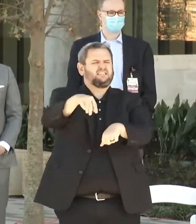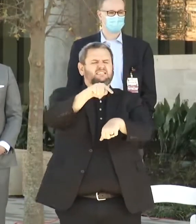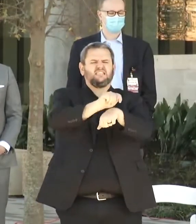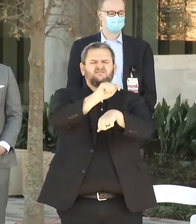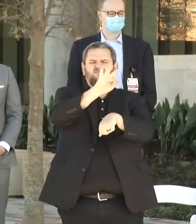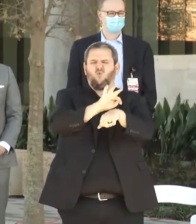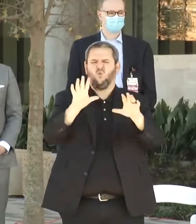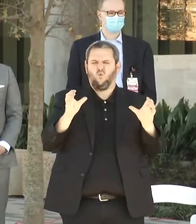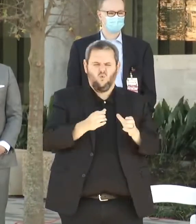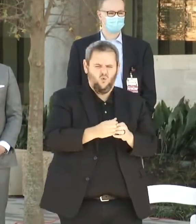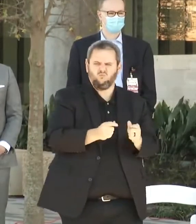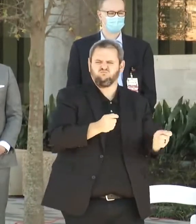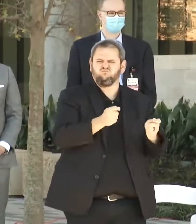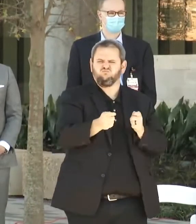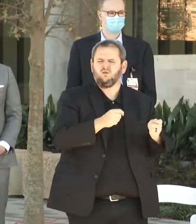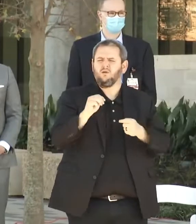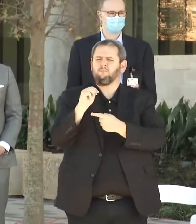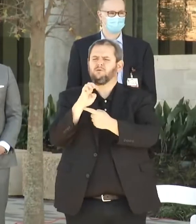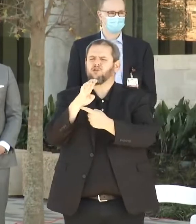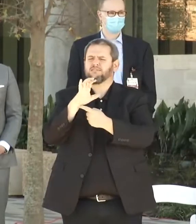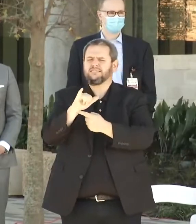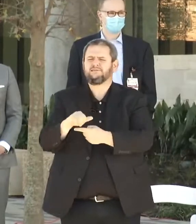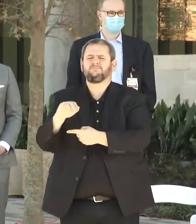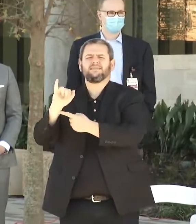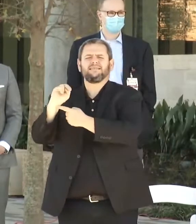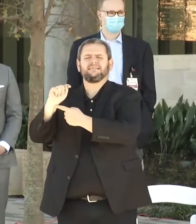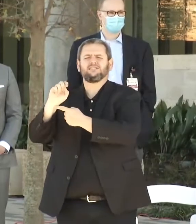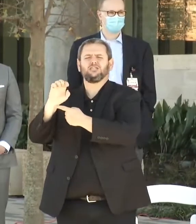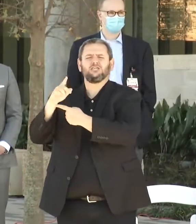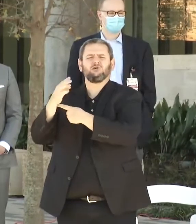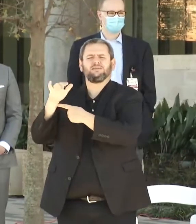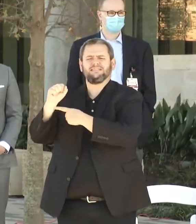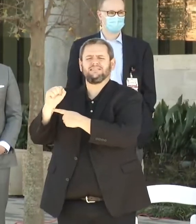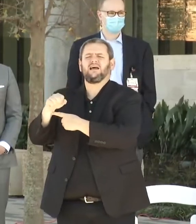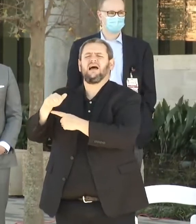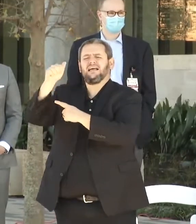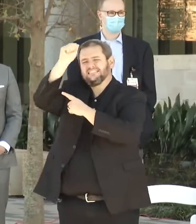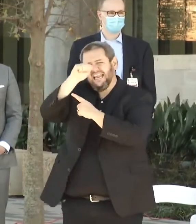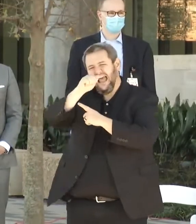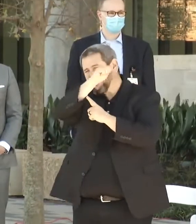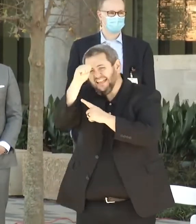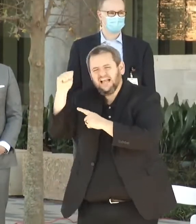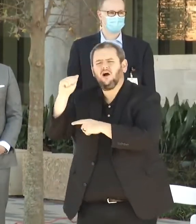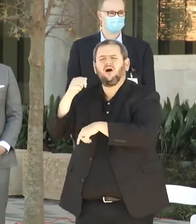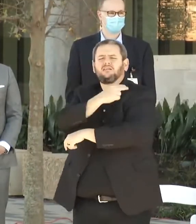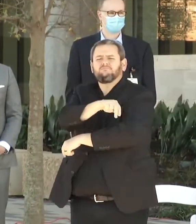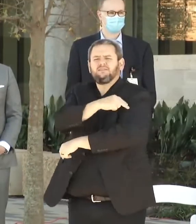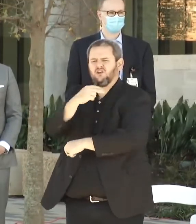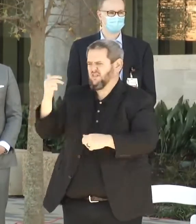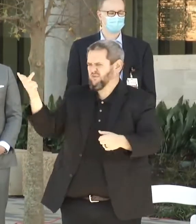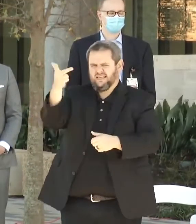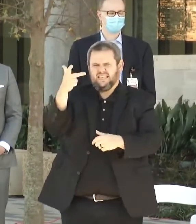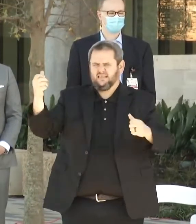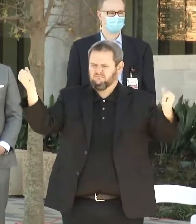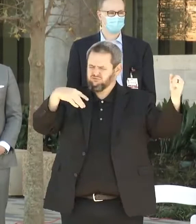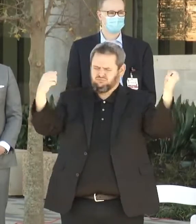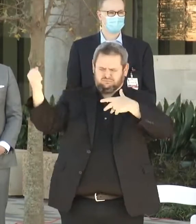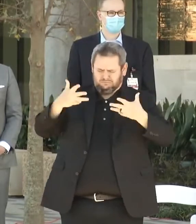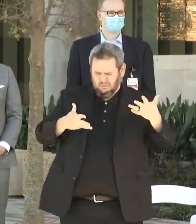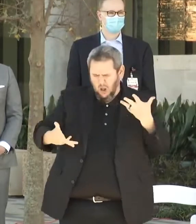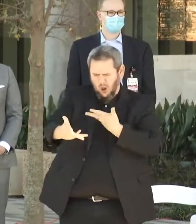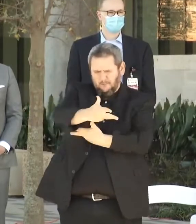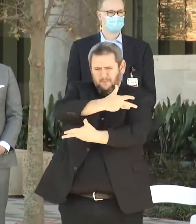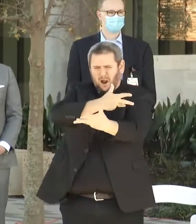Boyd from Norman, Julie Watson from Integris. We are all trying to assist both our healthcare systems and all Oklahomans in